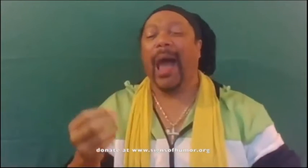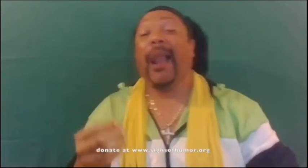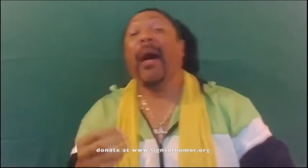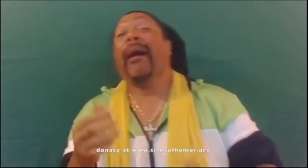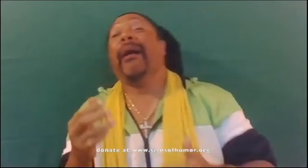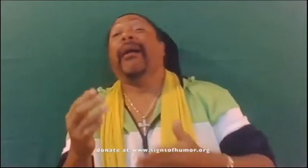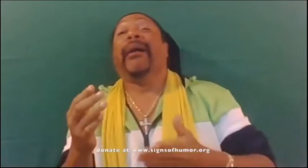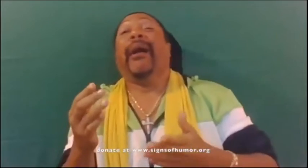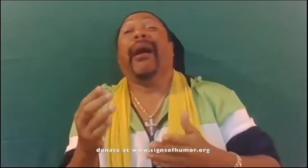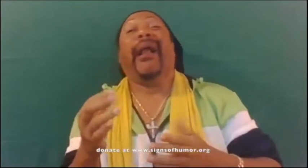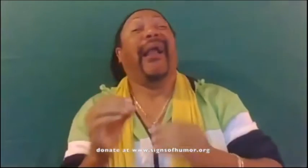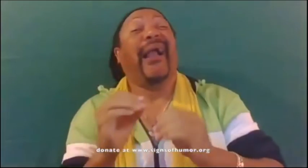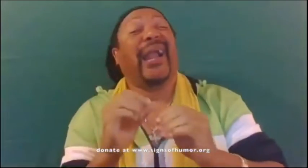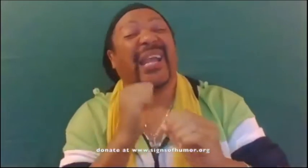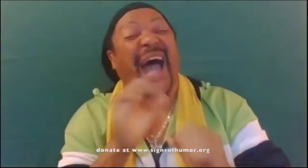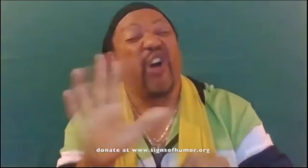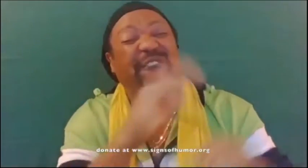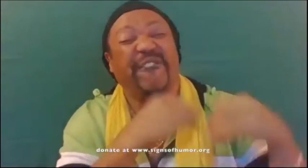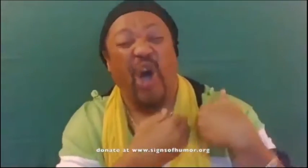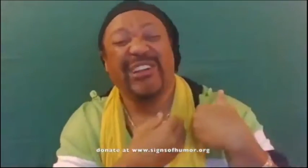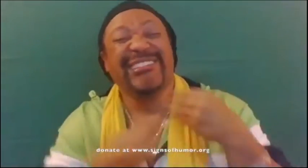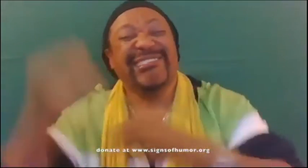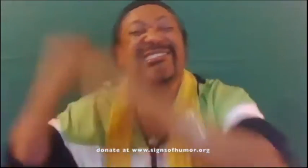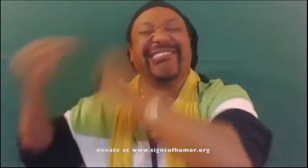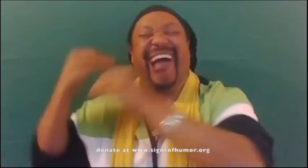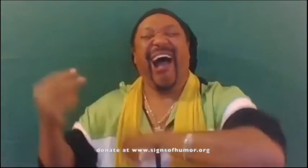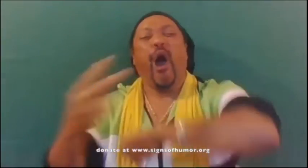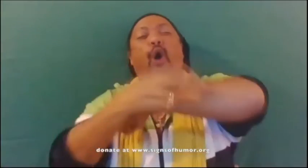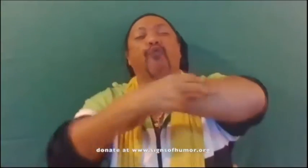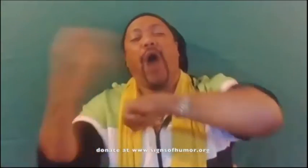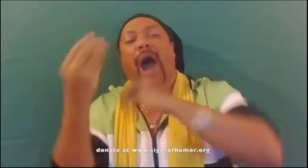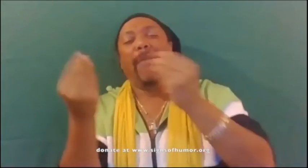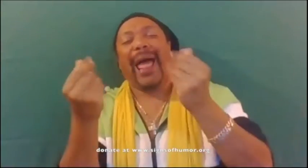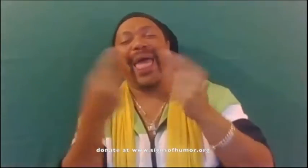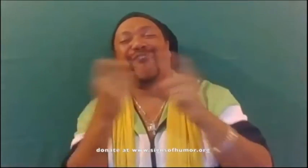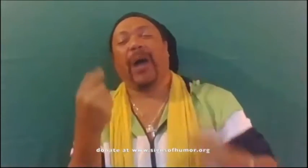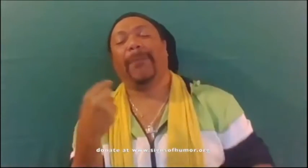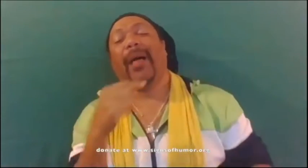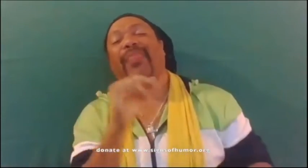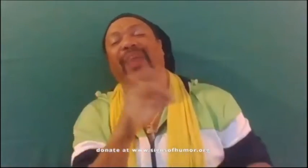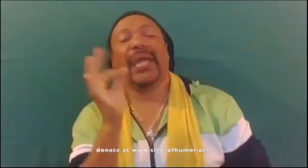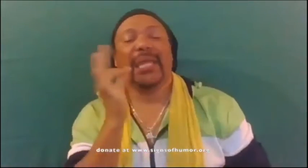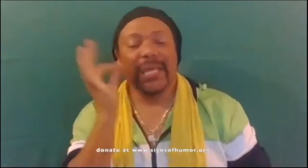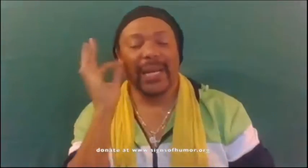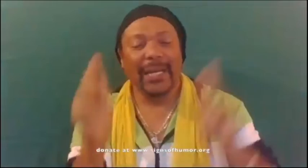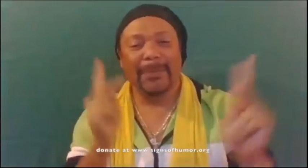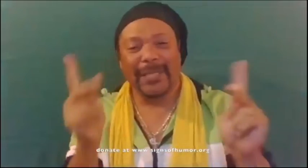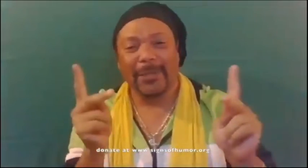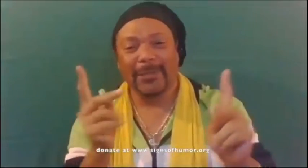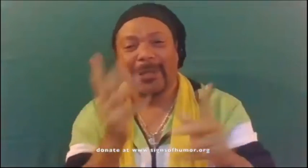gonna act different now. Okay, no problem. It's not your fault. Some of us arrived from the homeland. And